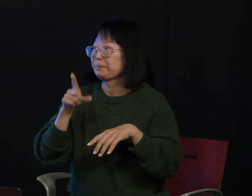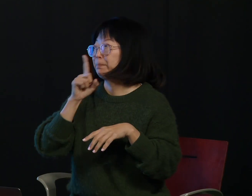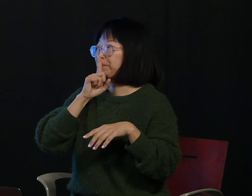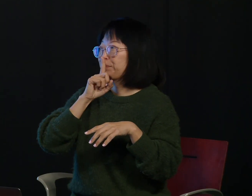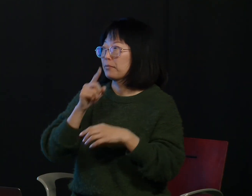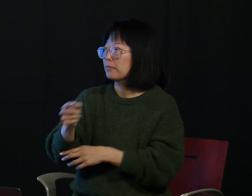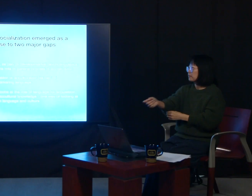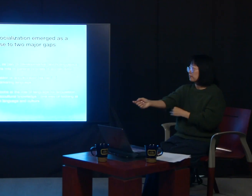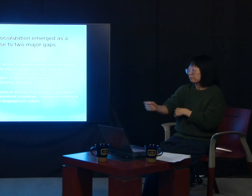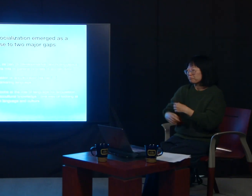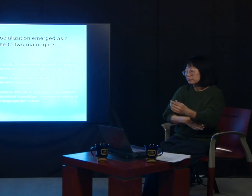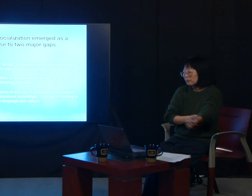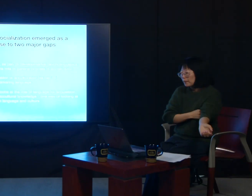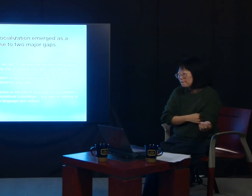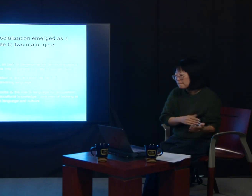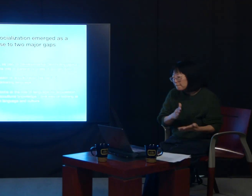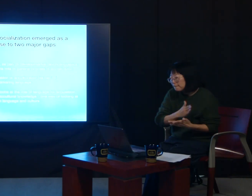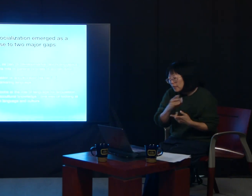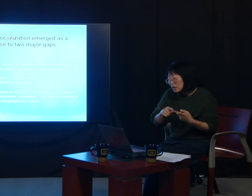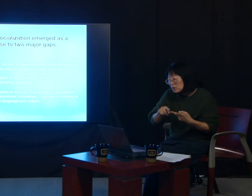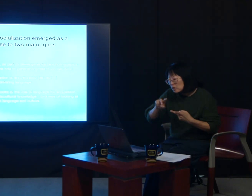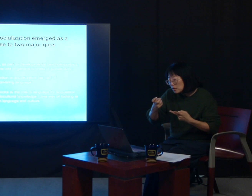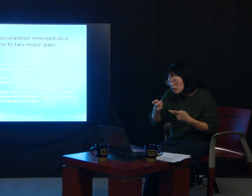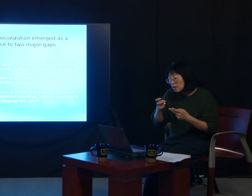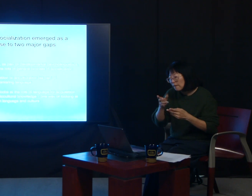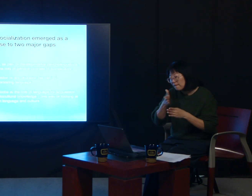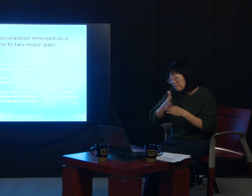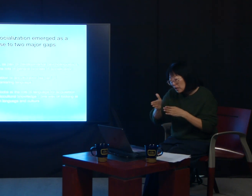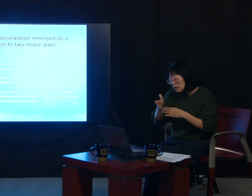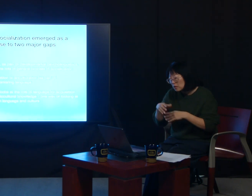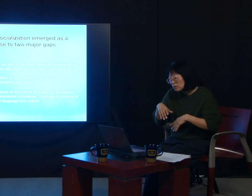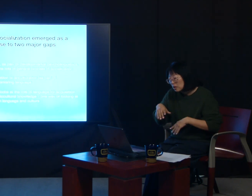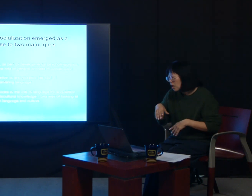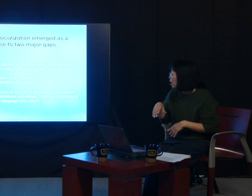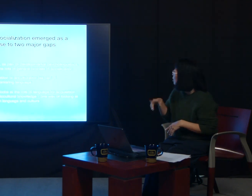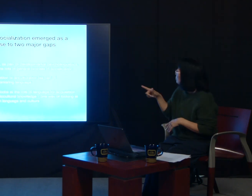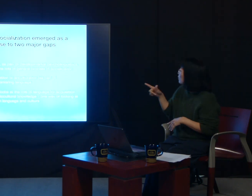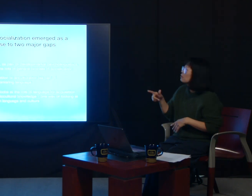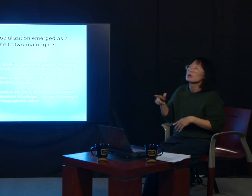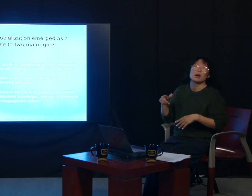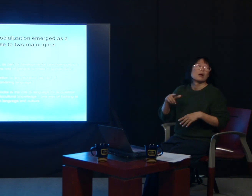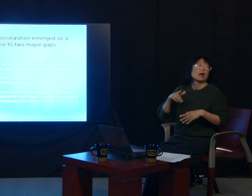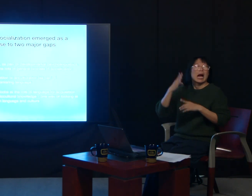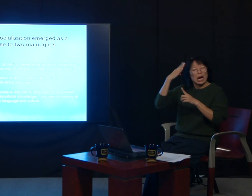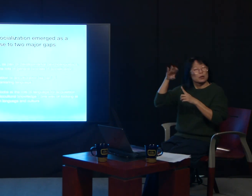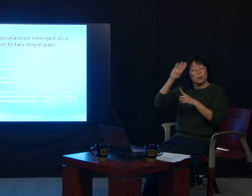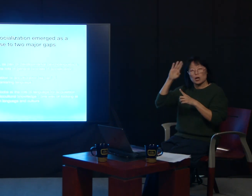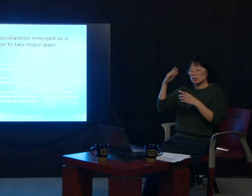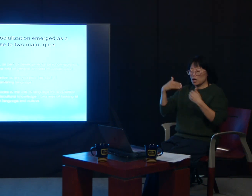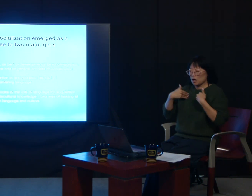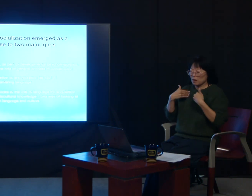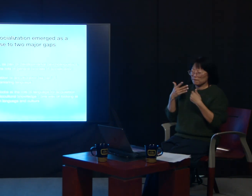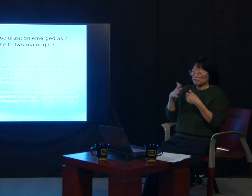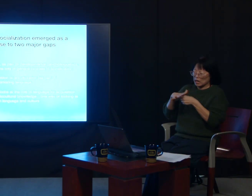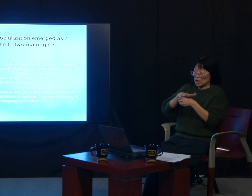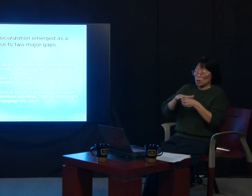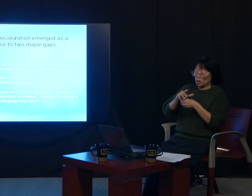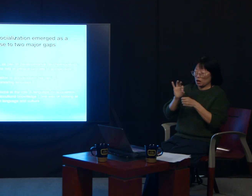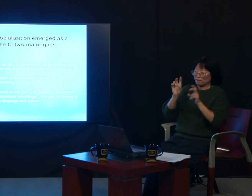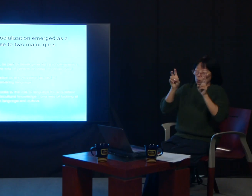says nothing in language acquisitionist field. So in anthropology, there's an area